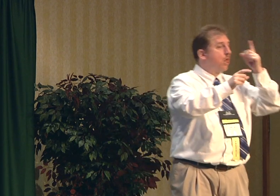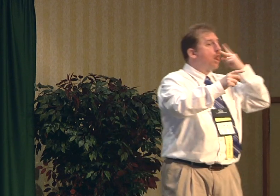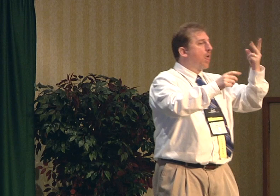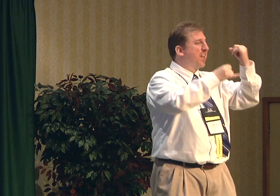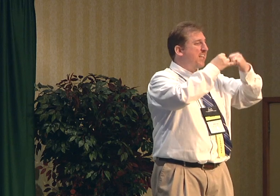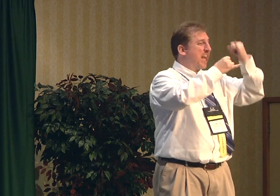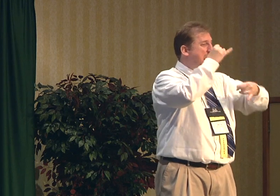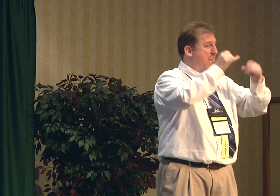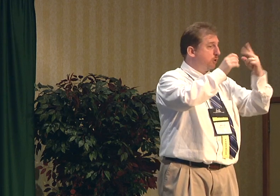for